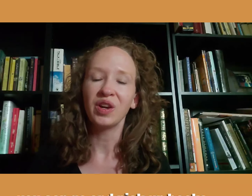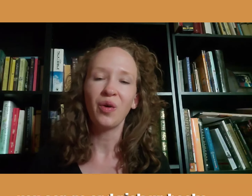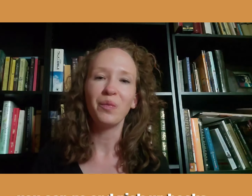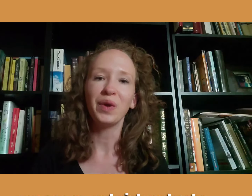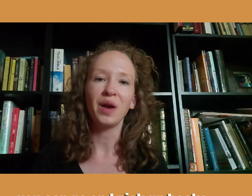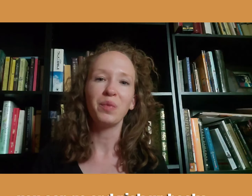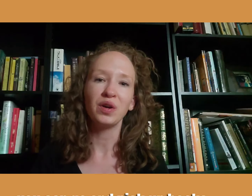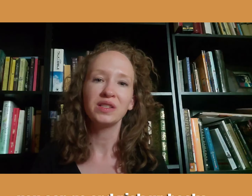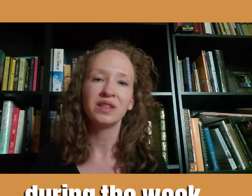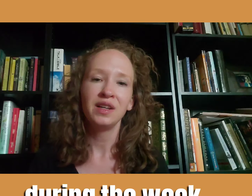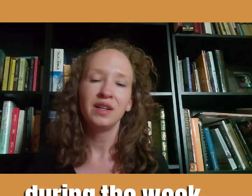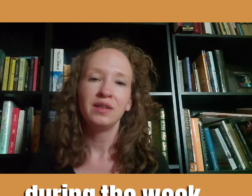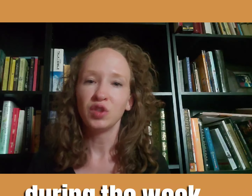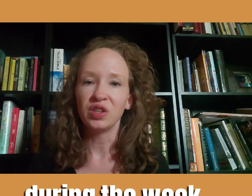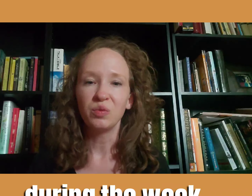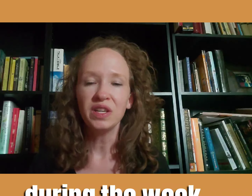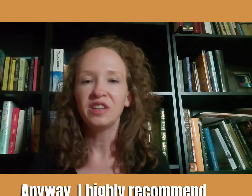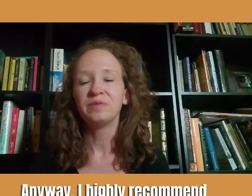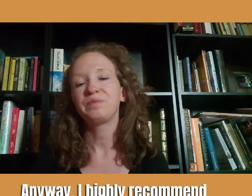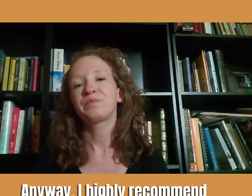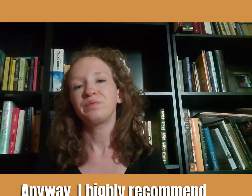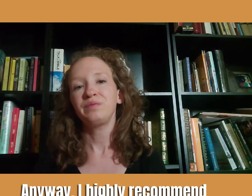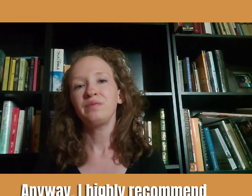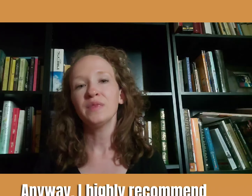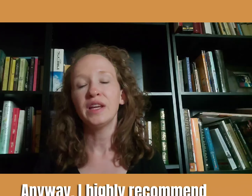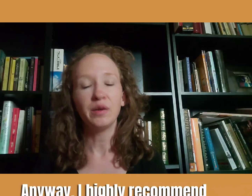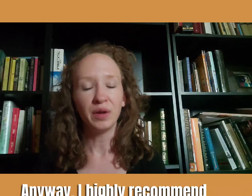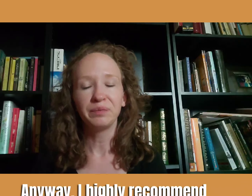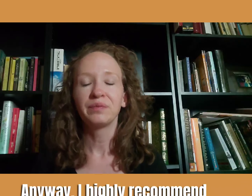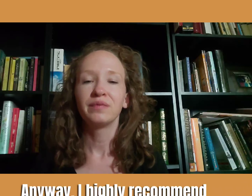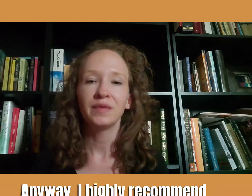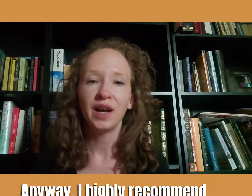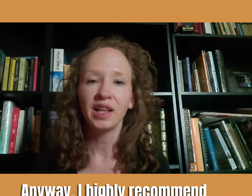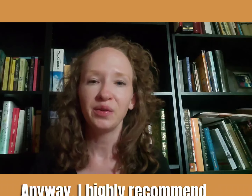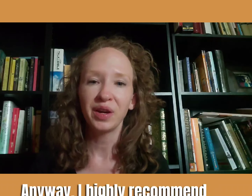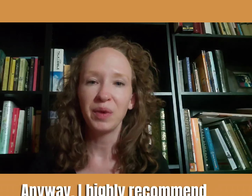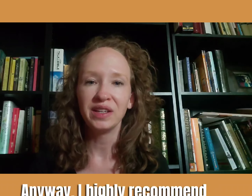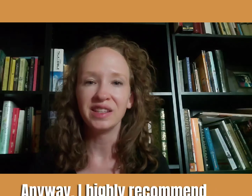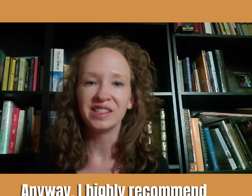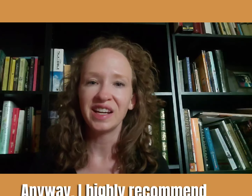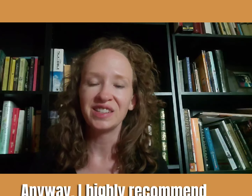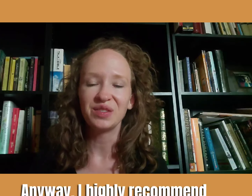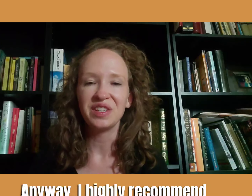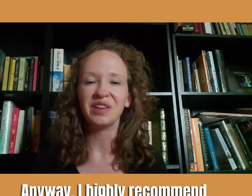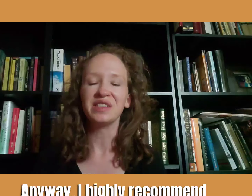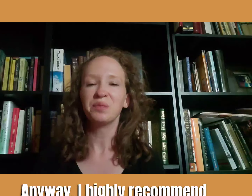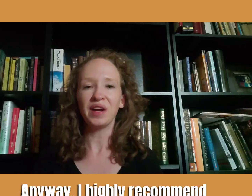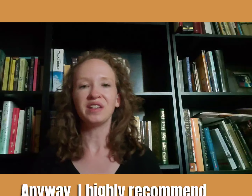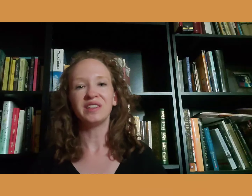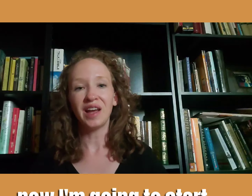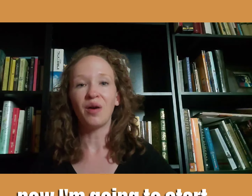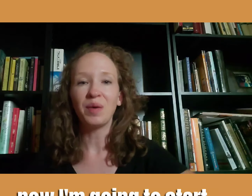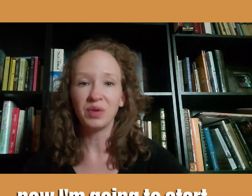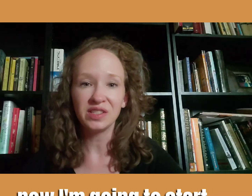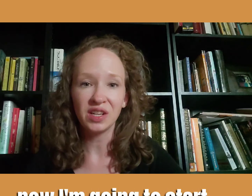can go and pick up books during the week anyway highly recommend this dinosaur series but now I'm gonna start